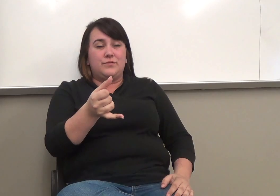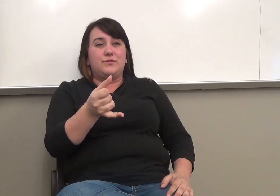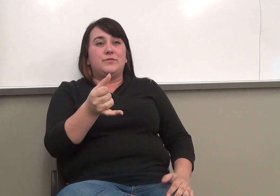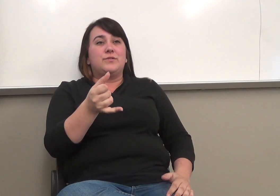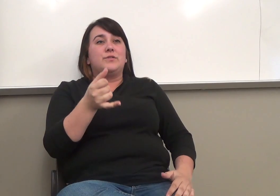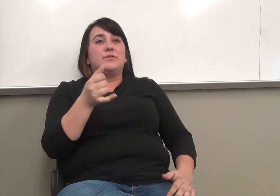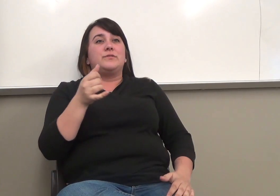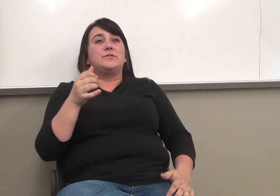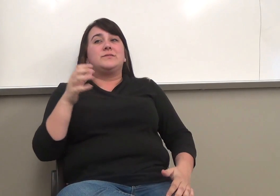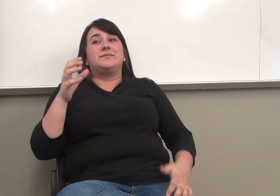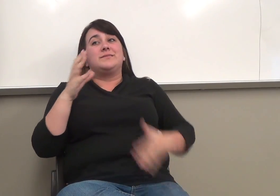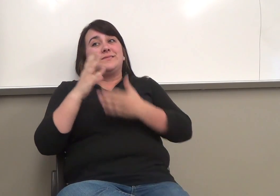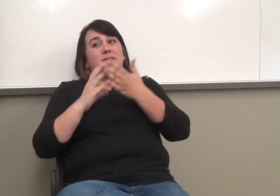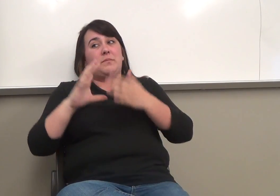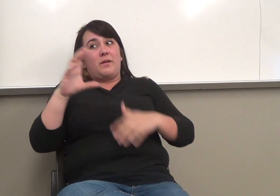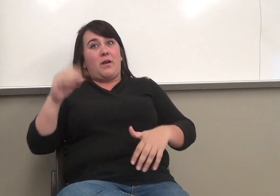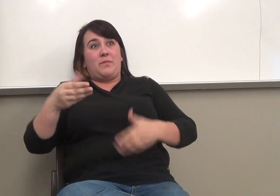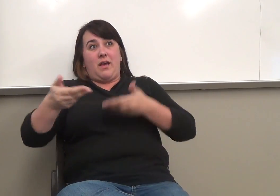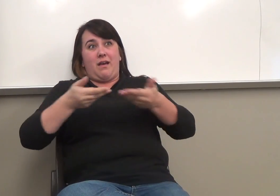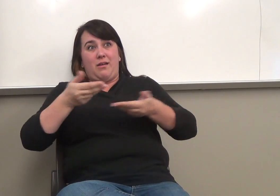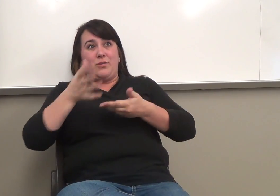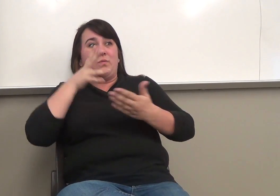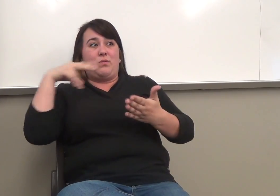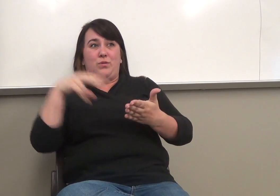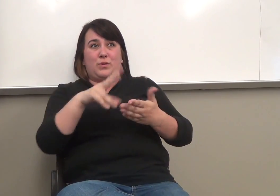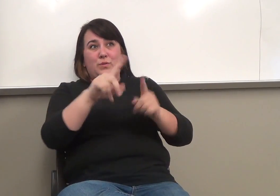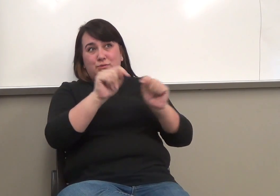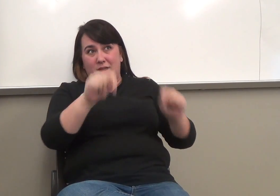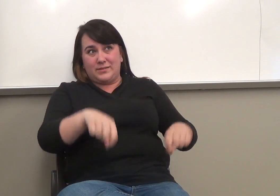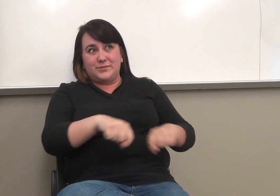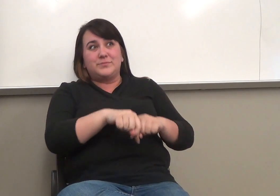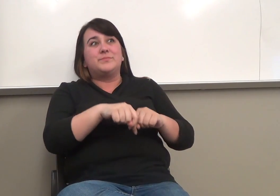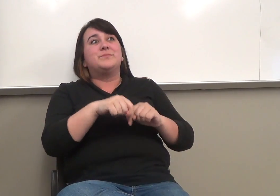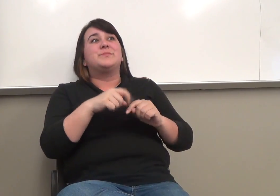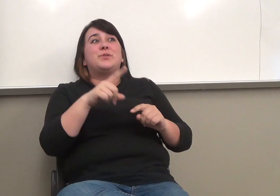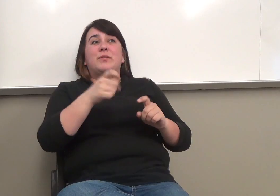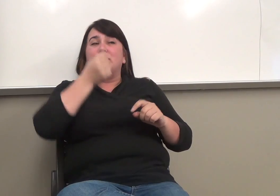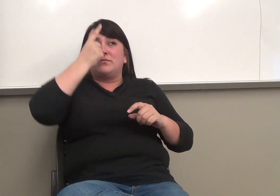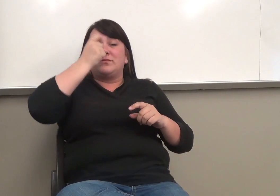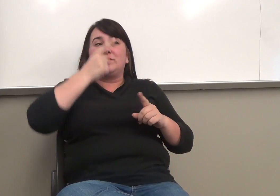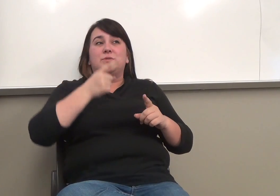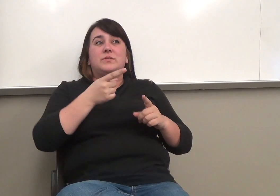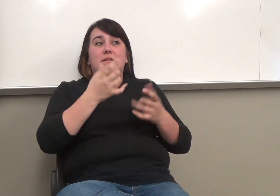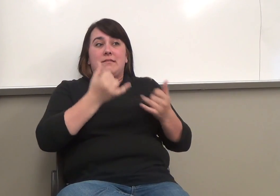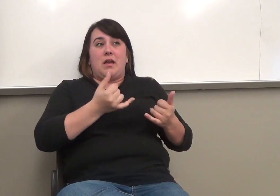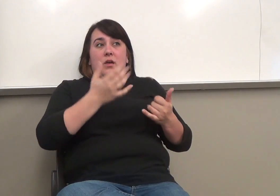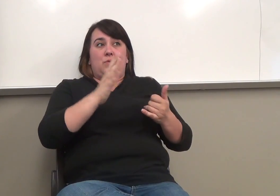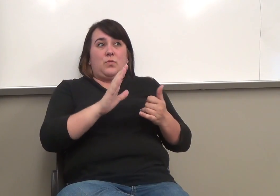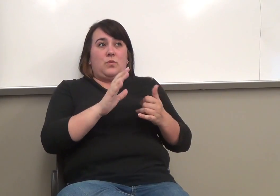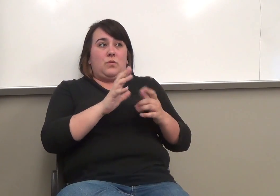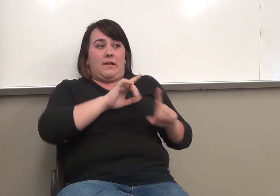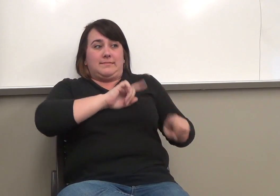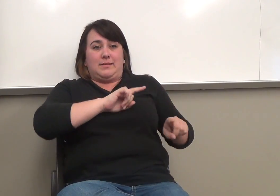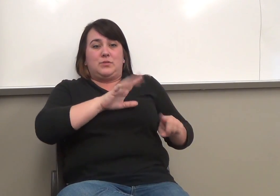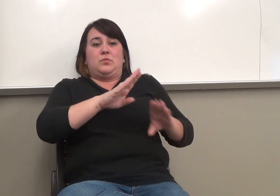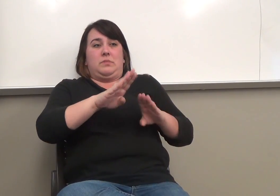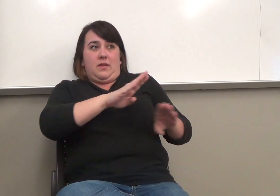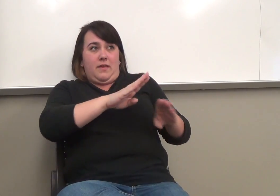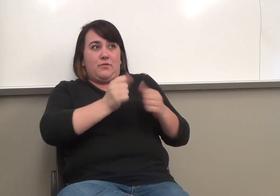Employers will be looking at it. You need to understand that what you're doing now is a permanent record, and